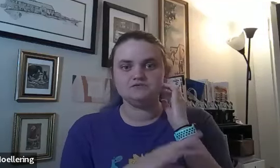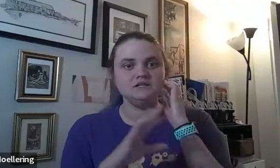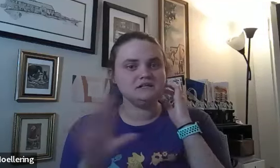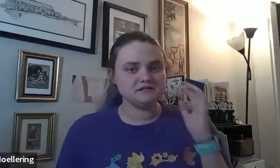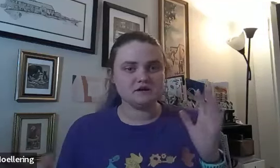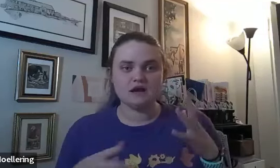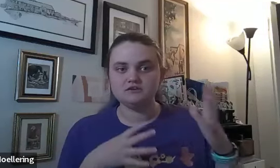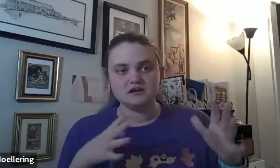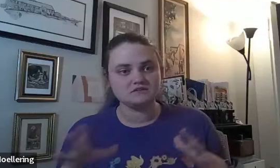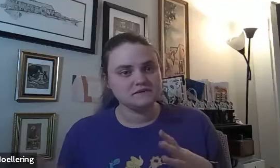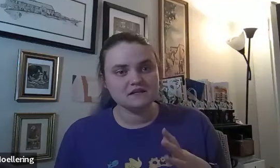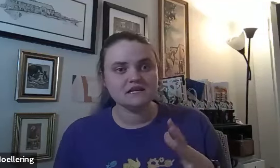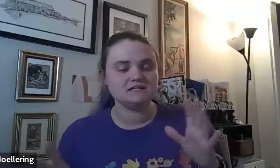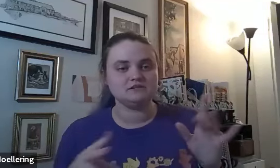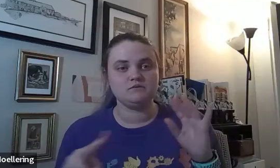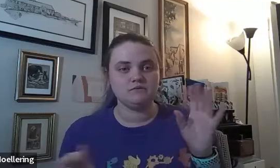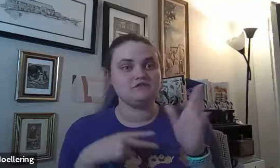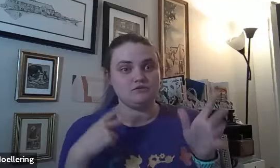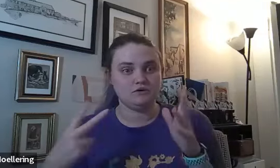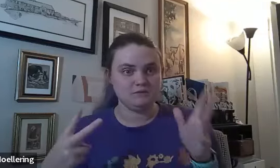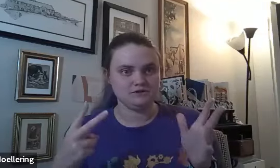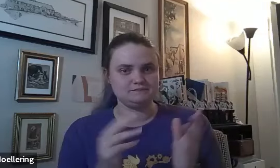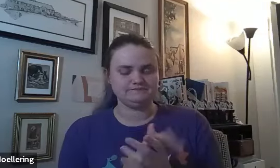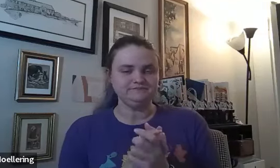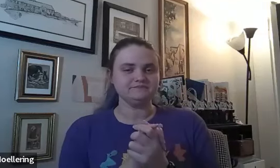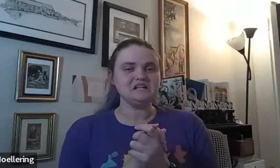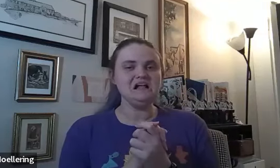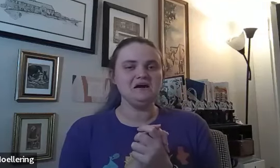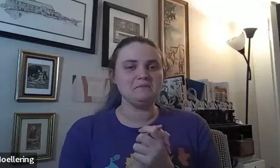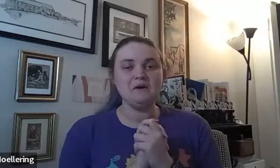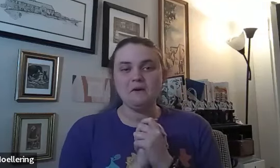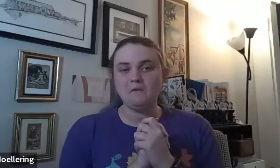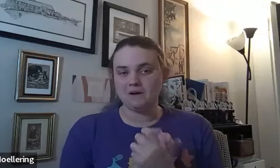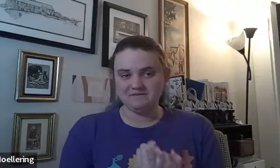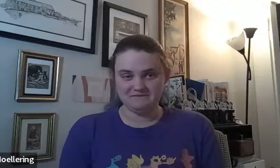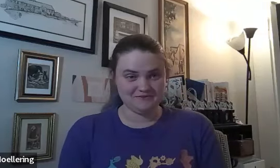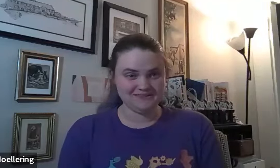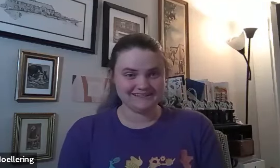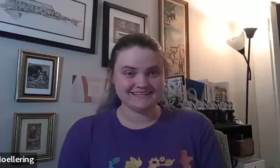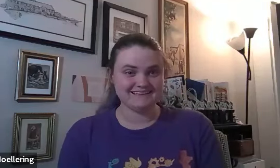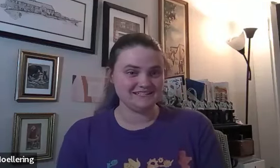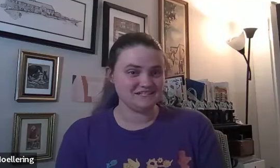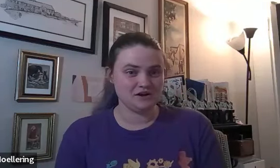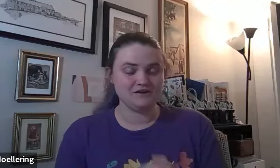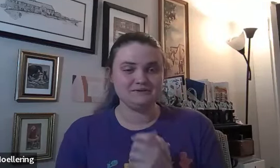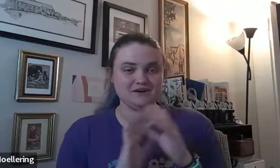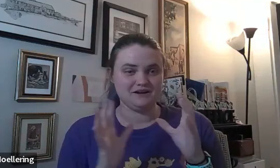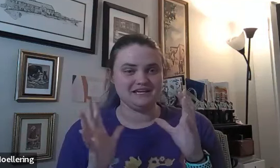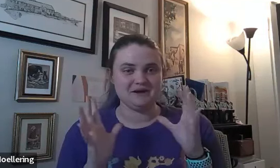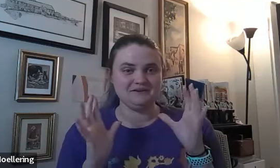really depends on how you guys are feeling, especially when we get through our numbers. One of my favorite things I like to start off with talking about